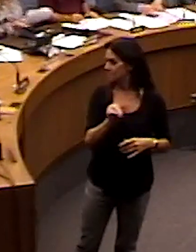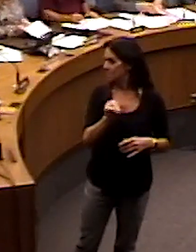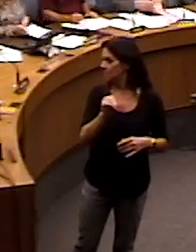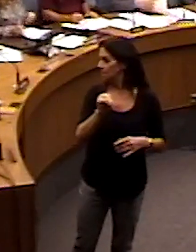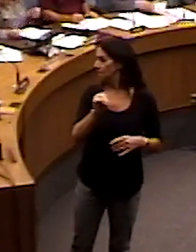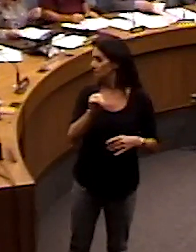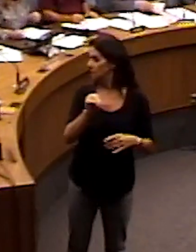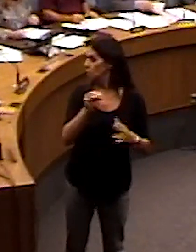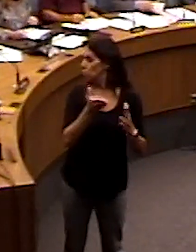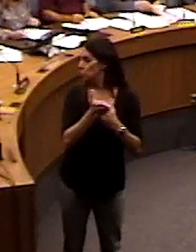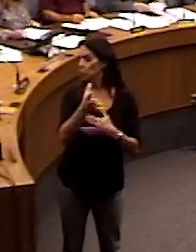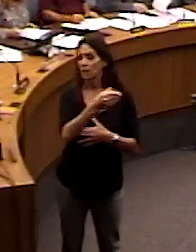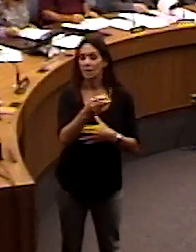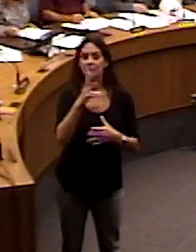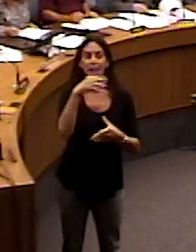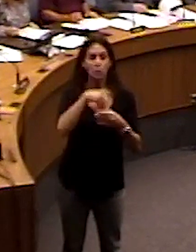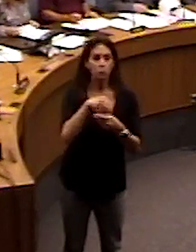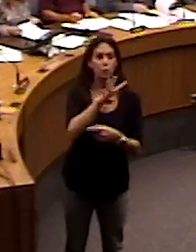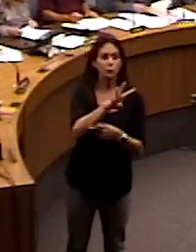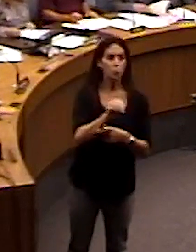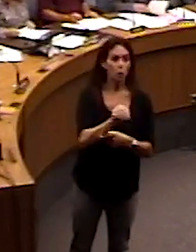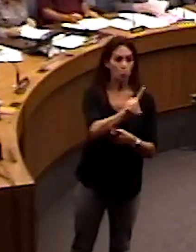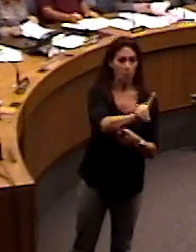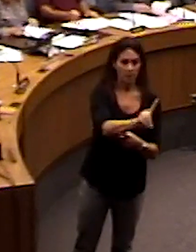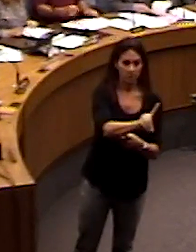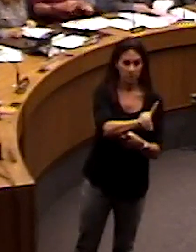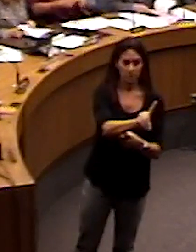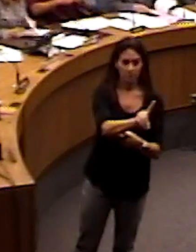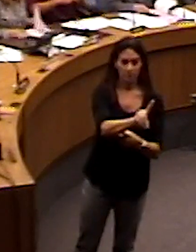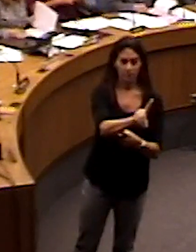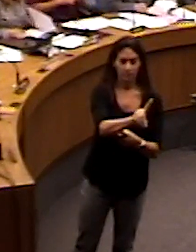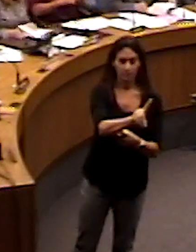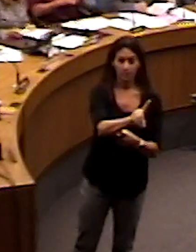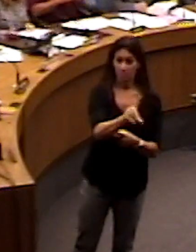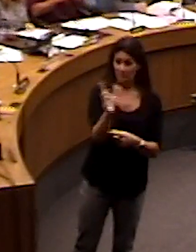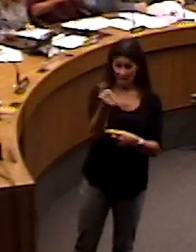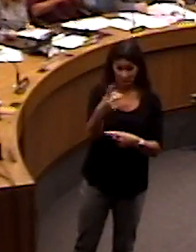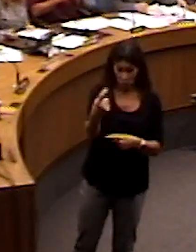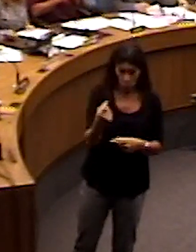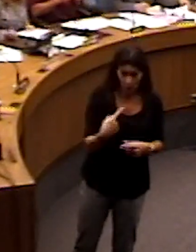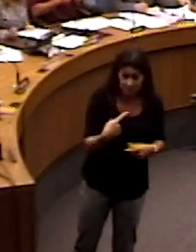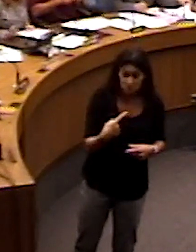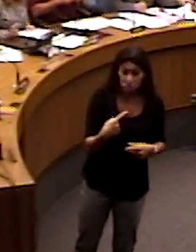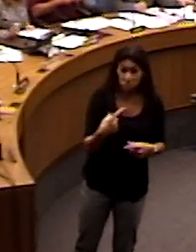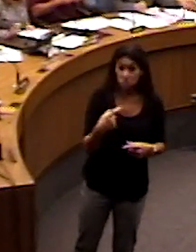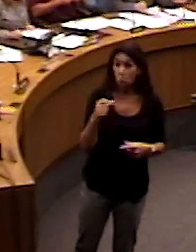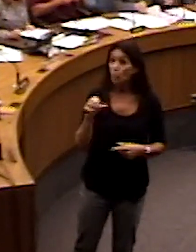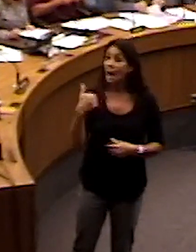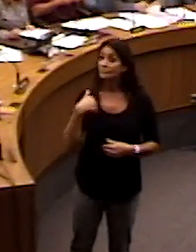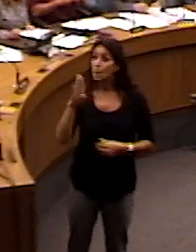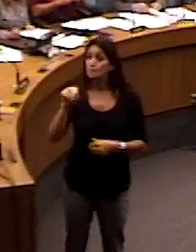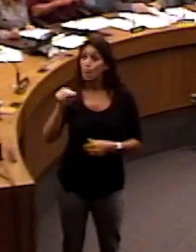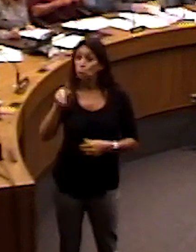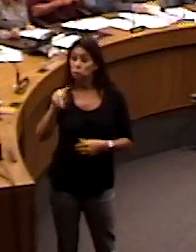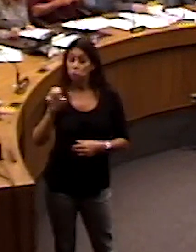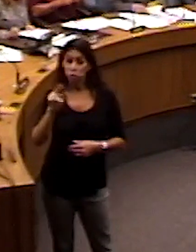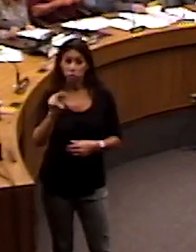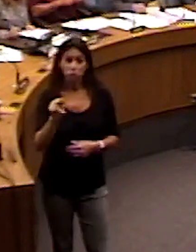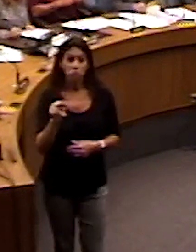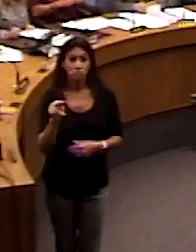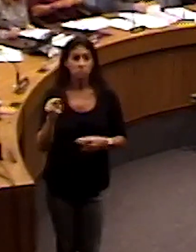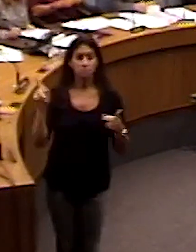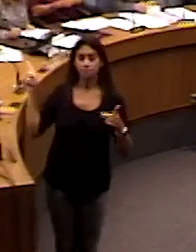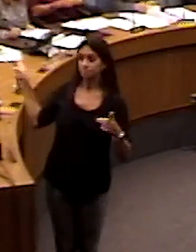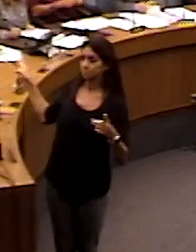including 401. Does everybody have any questions or can I have a motion? I'll make a